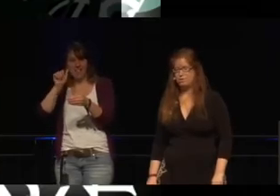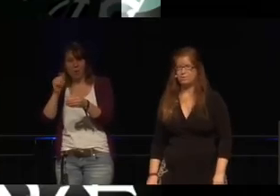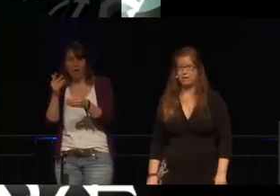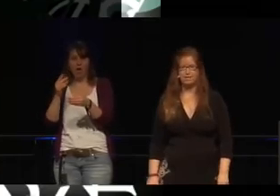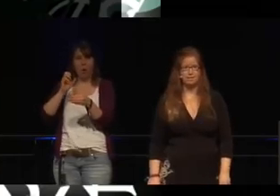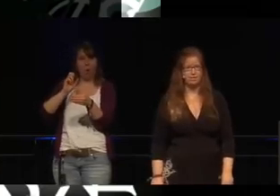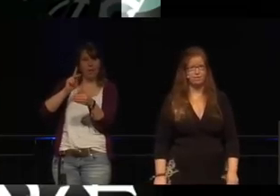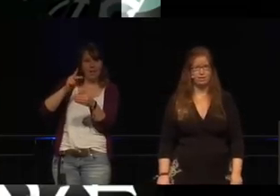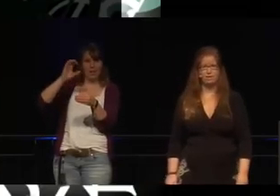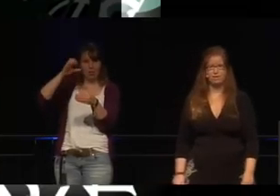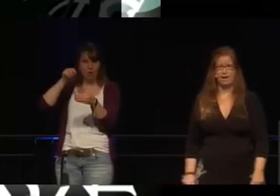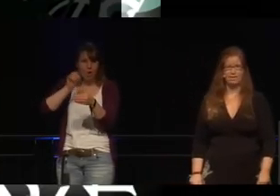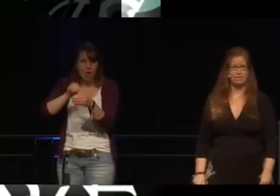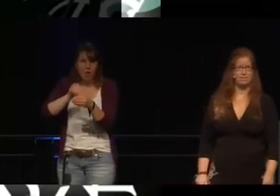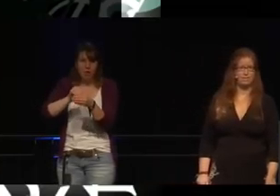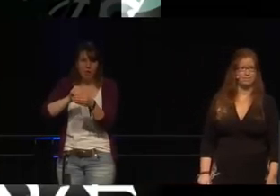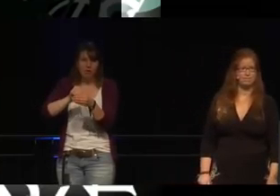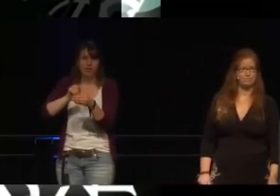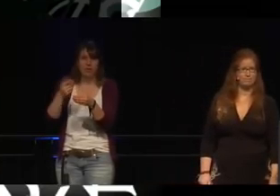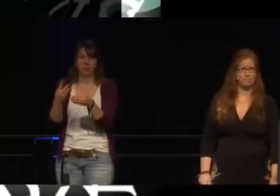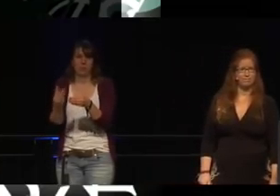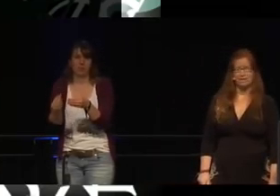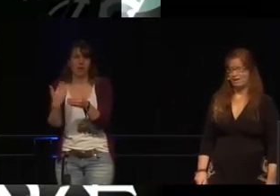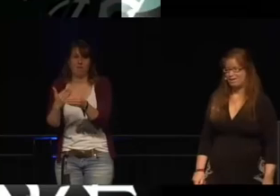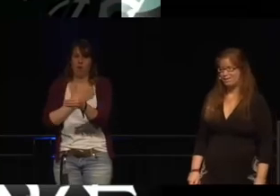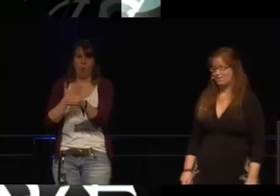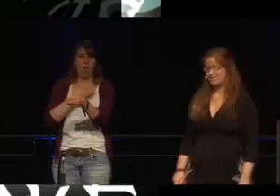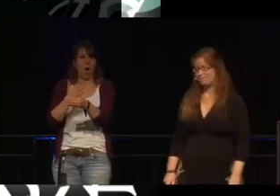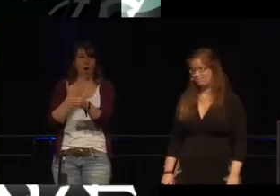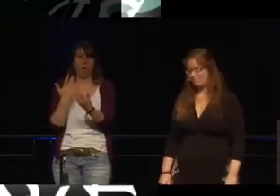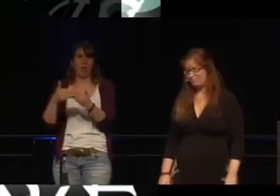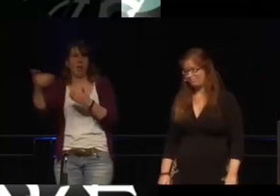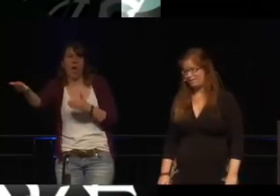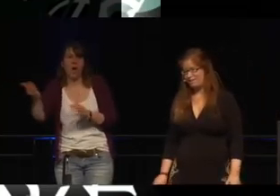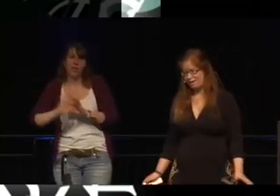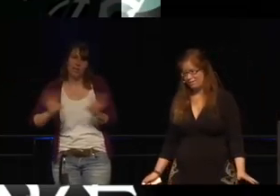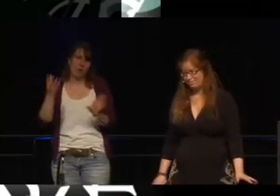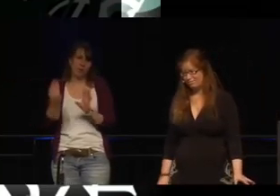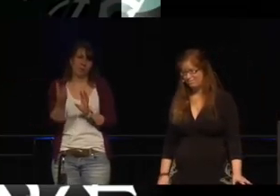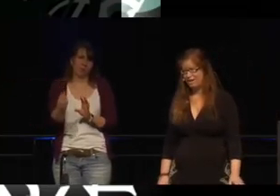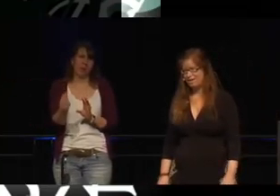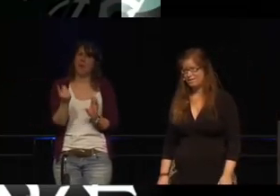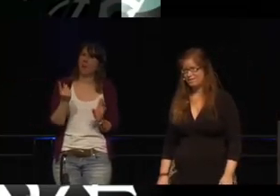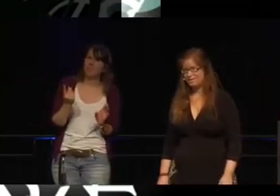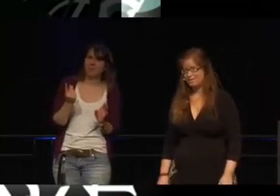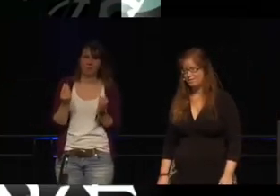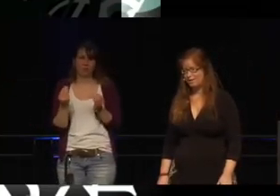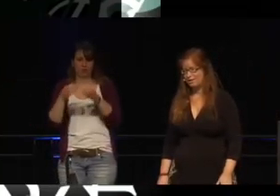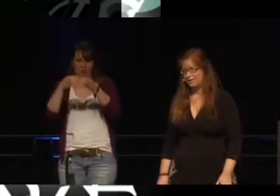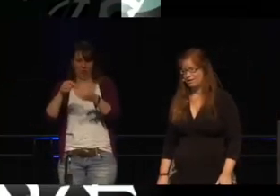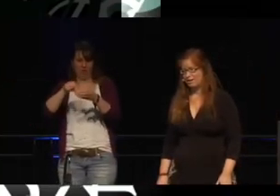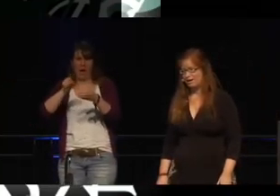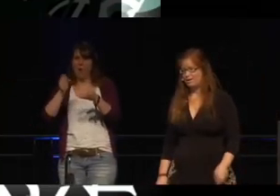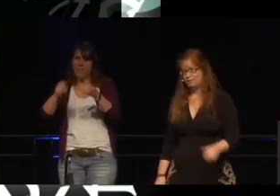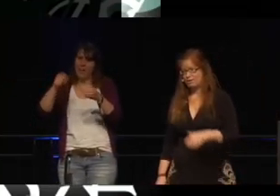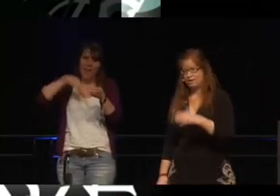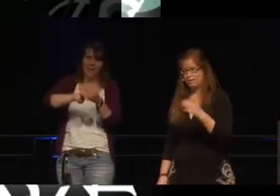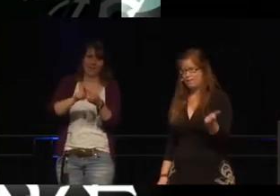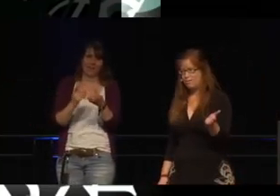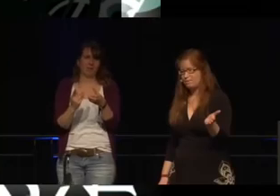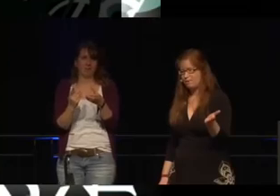yes, it's only recording after this voice